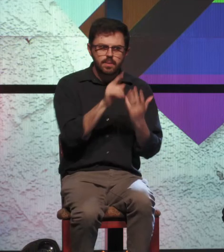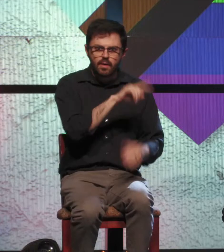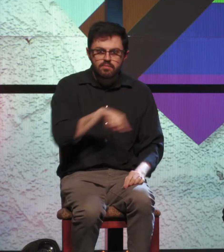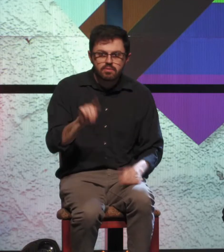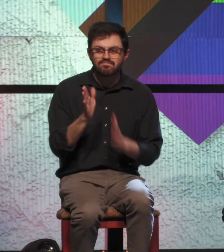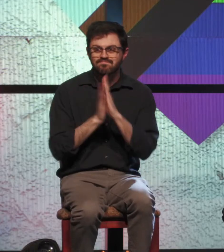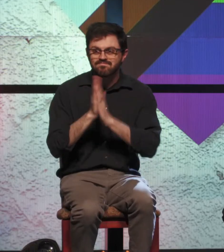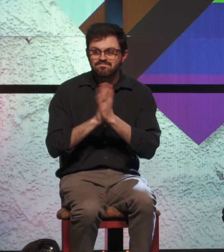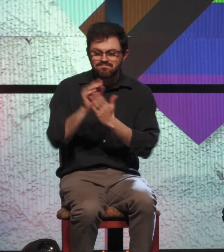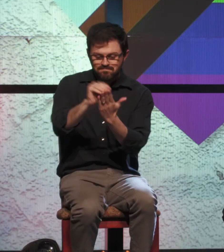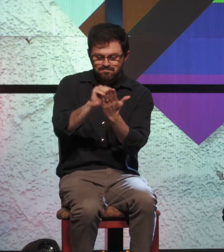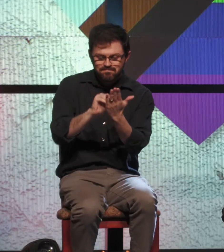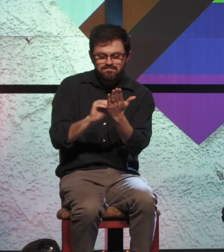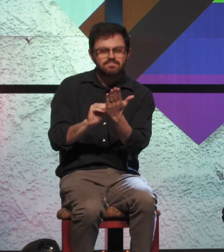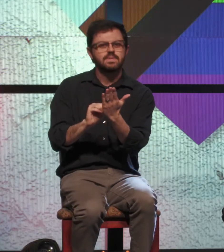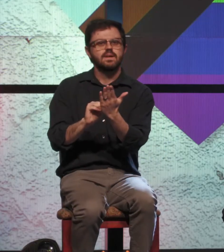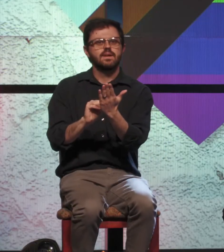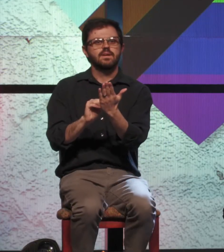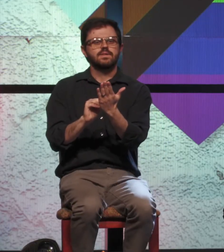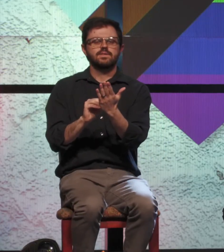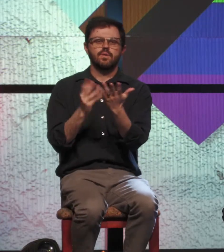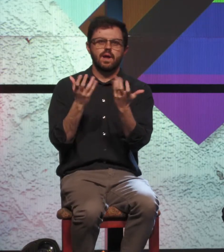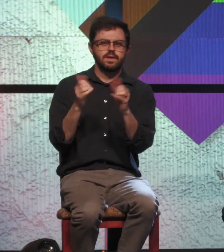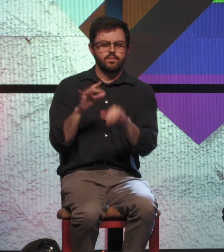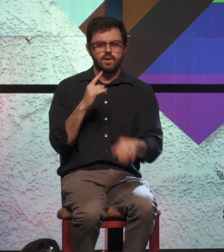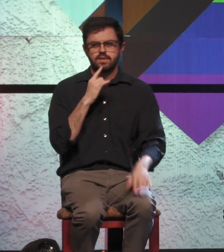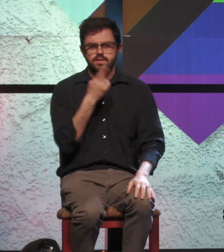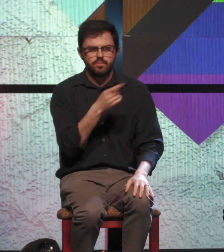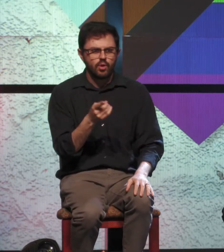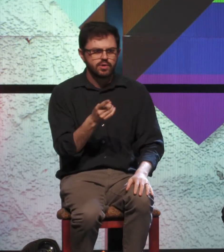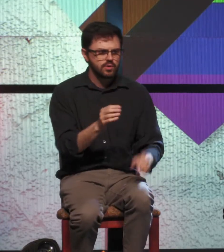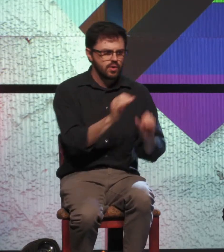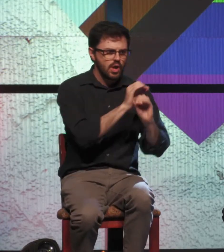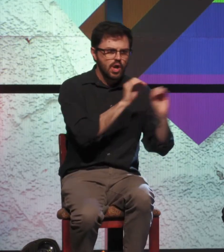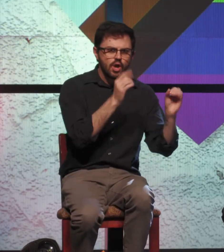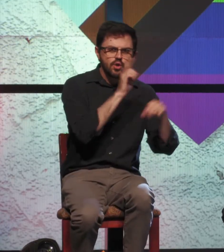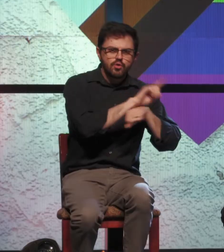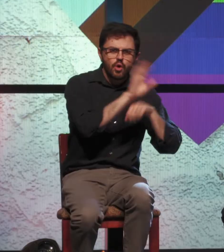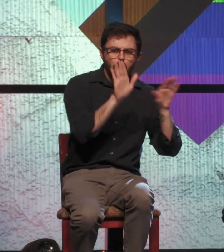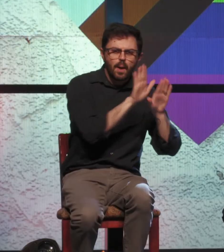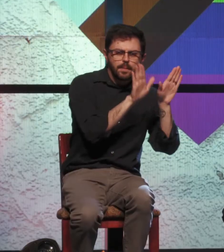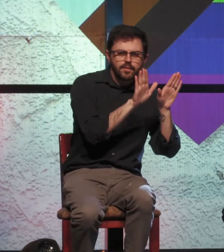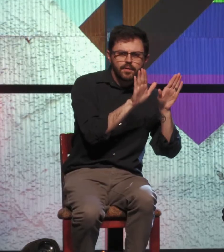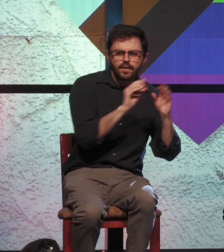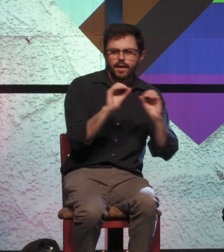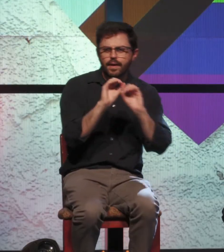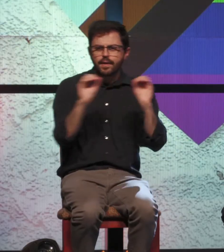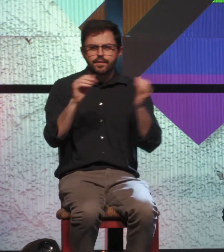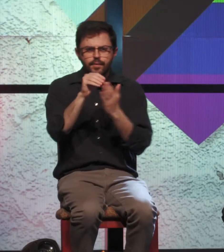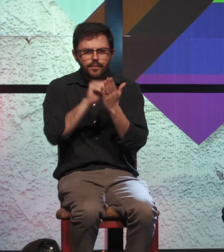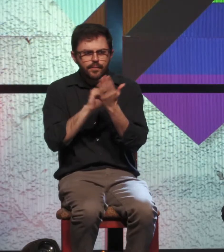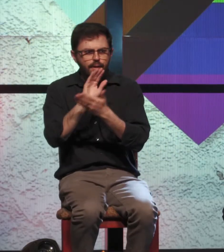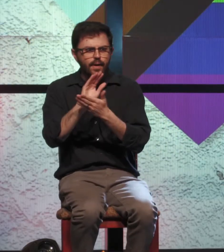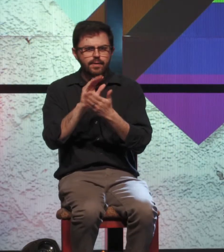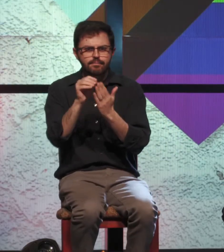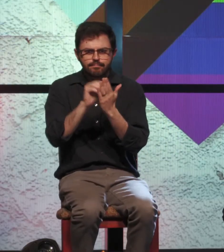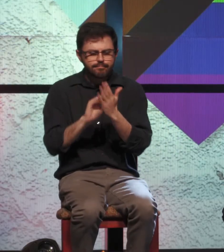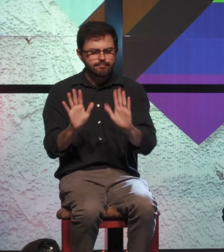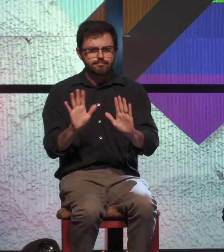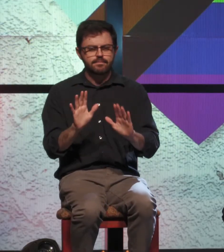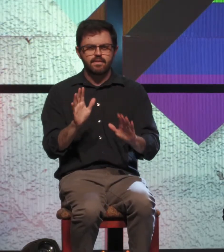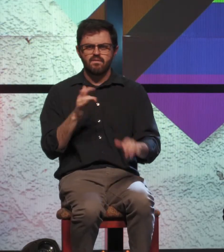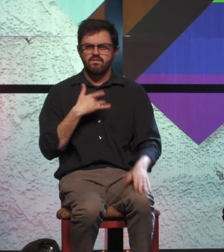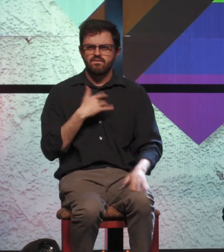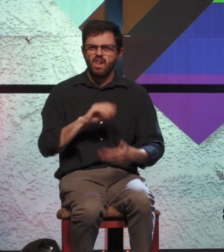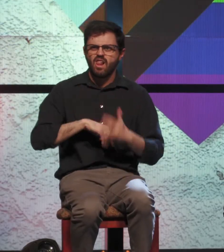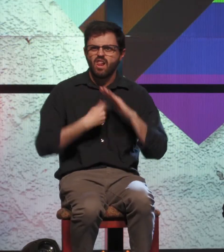you with no Palm Sunday message and no talk notes. Like that's a recipe for not paying the electric bill this week. So for those of you that are feeling